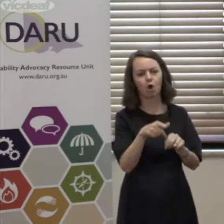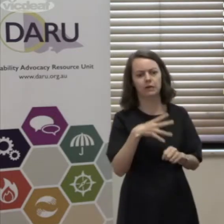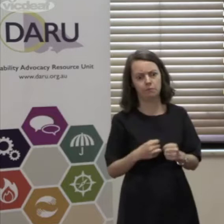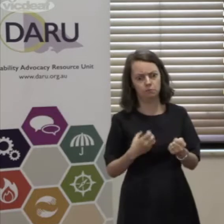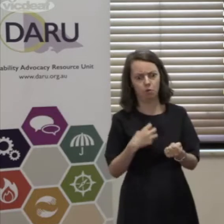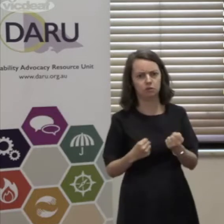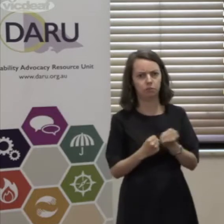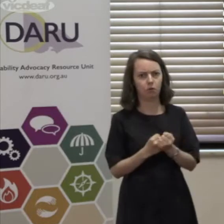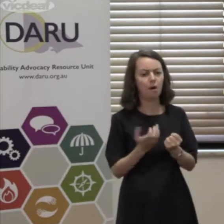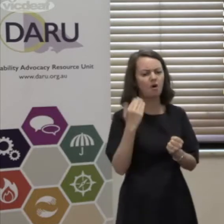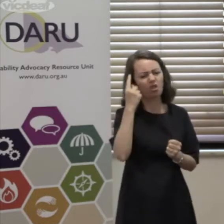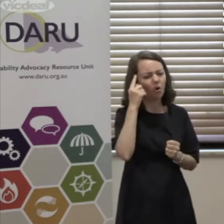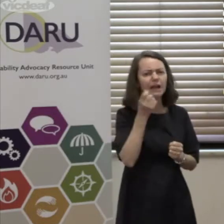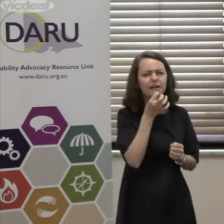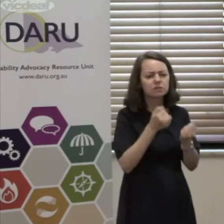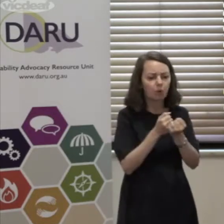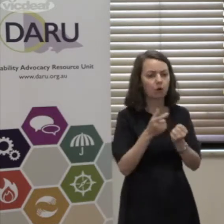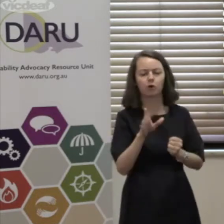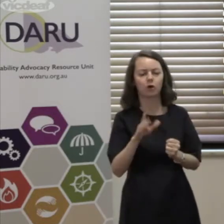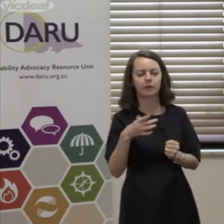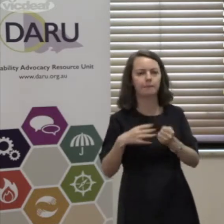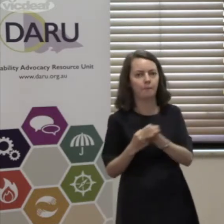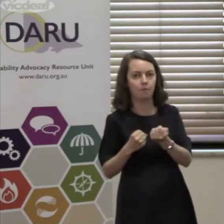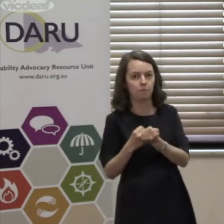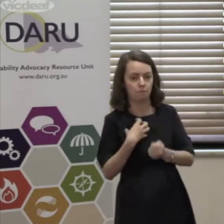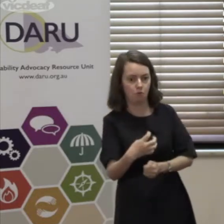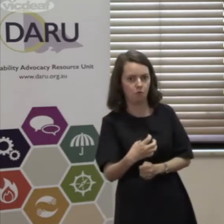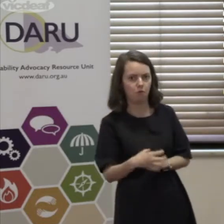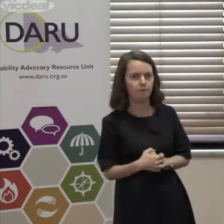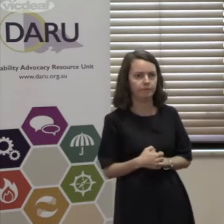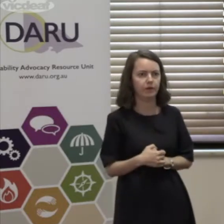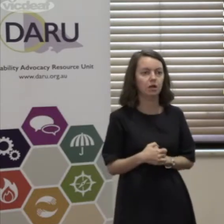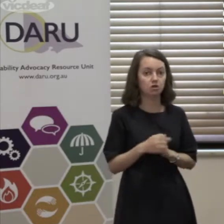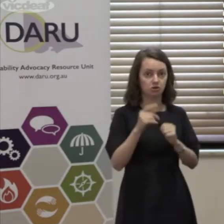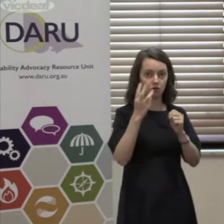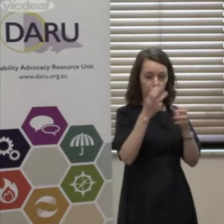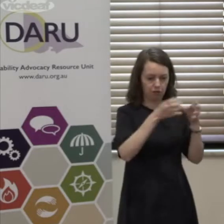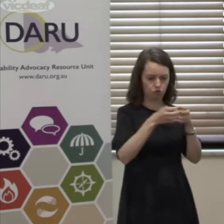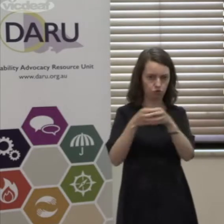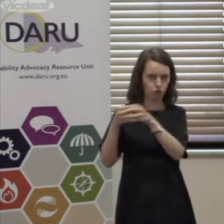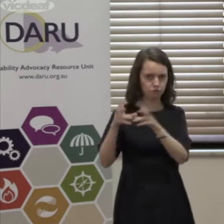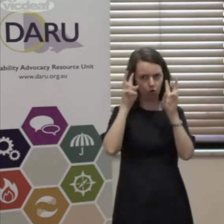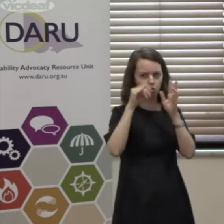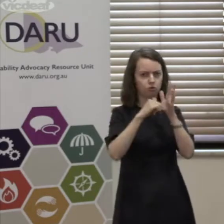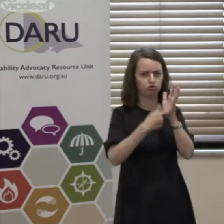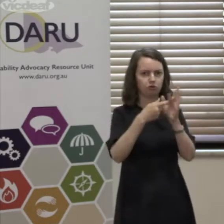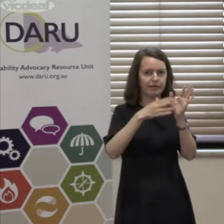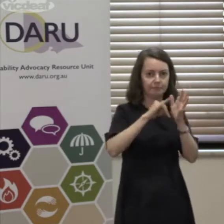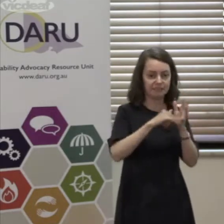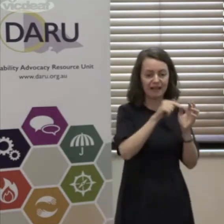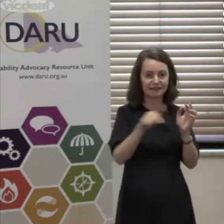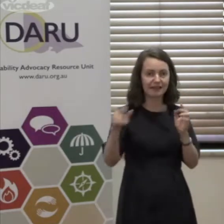And as I keep talking, that streaming becomes relevant when we start talking about local area coordination and support